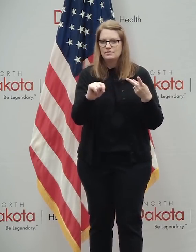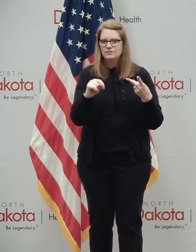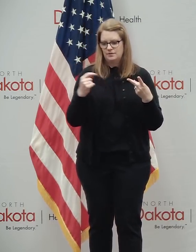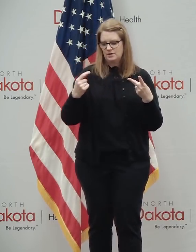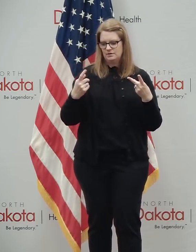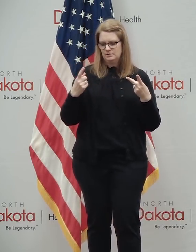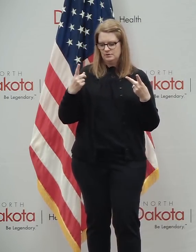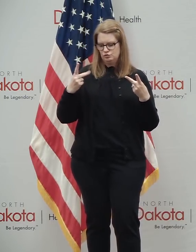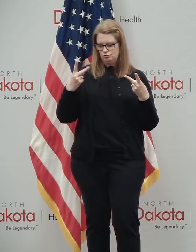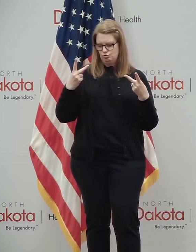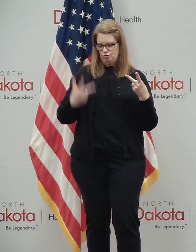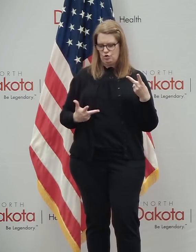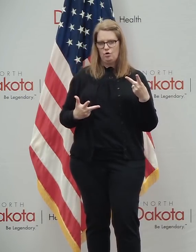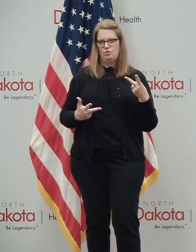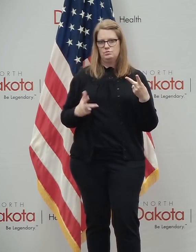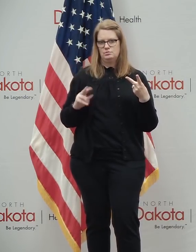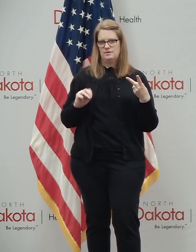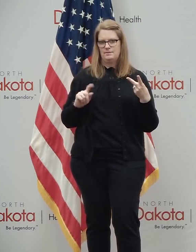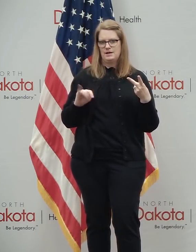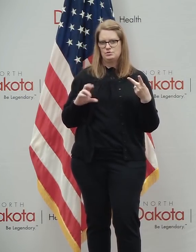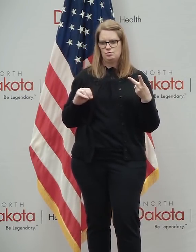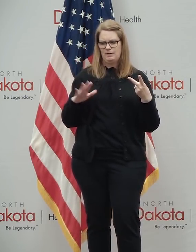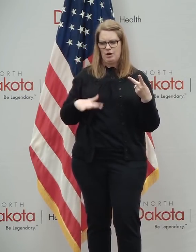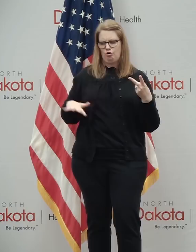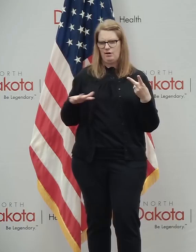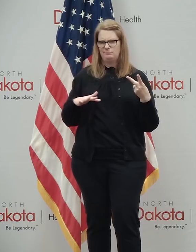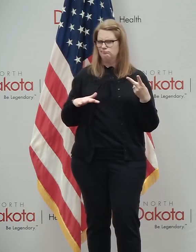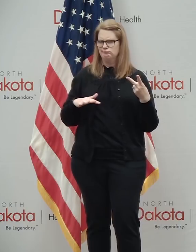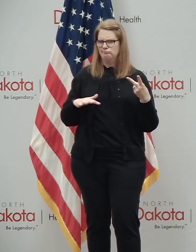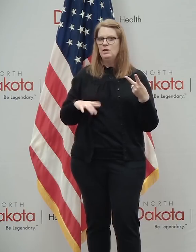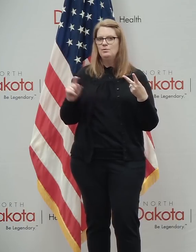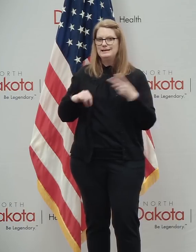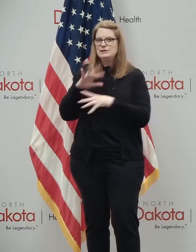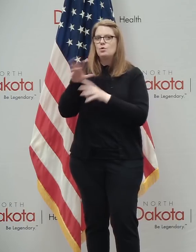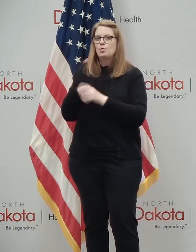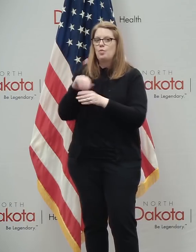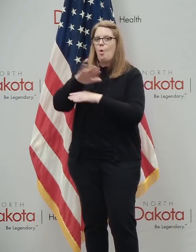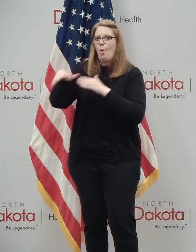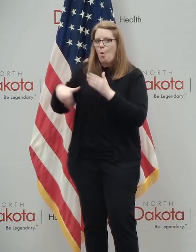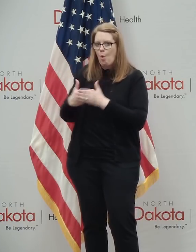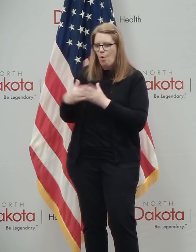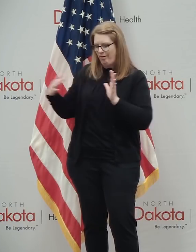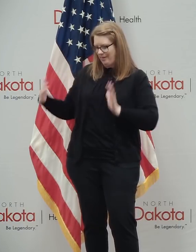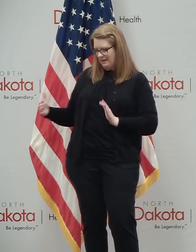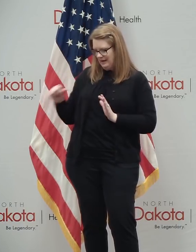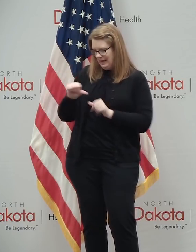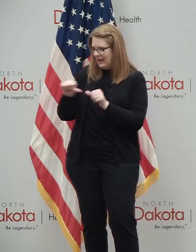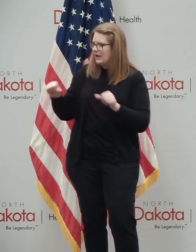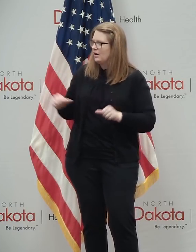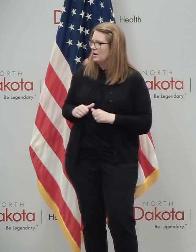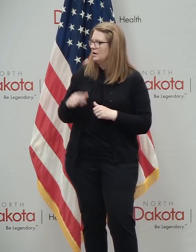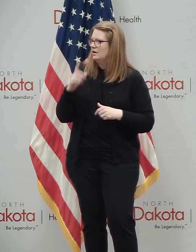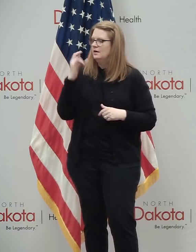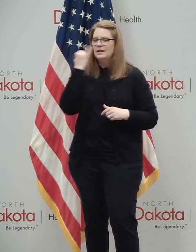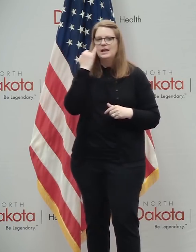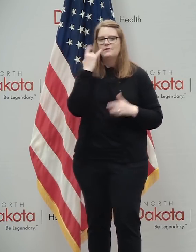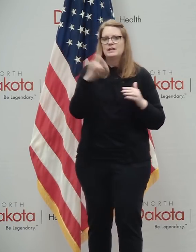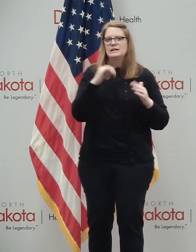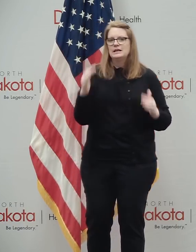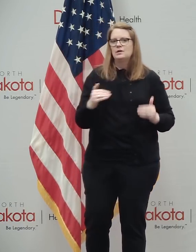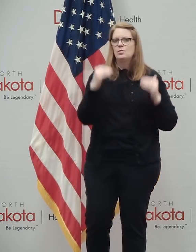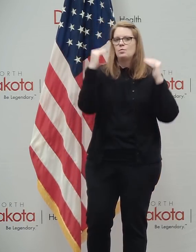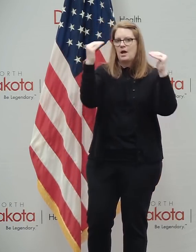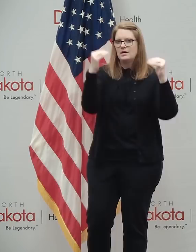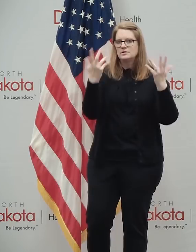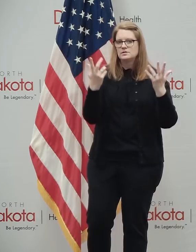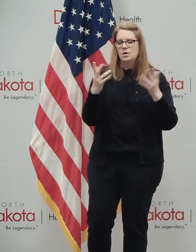metro area that is fully integrated. As this model plays out, if the need arises, we will replicate this